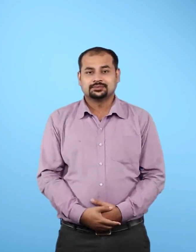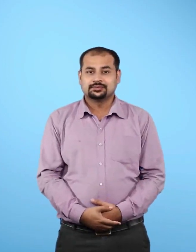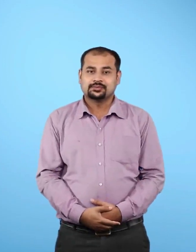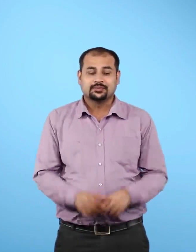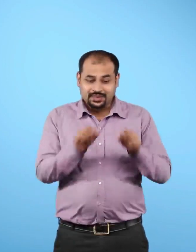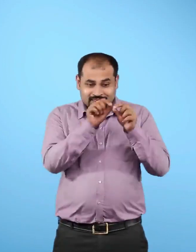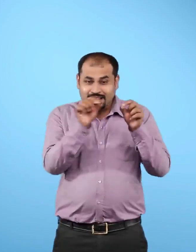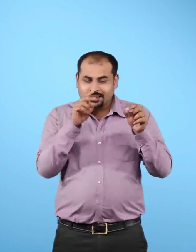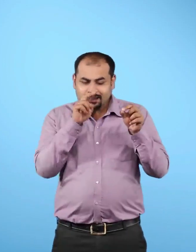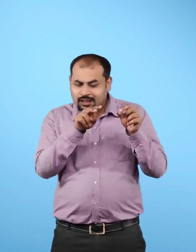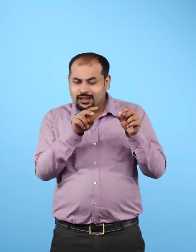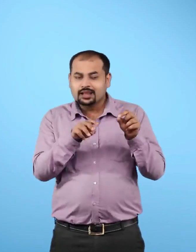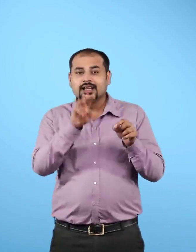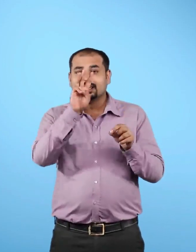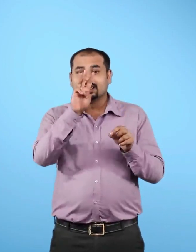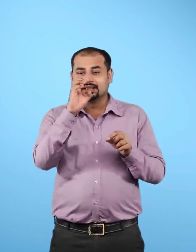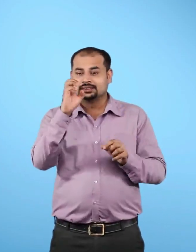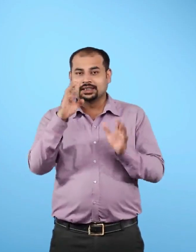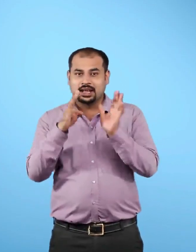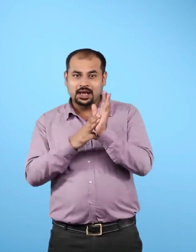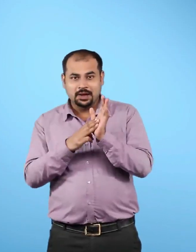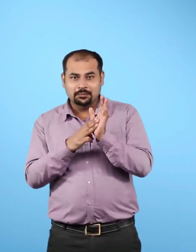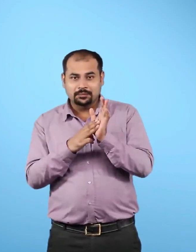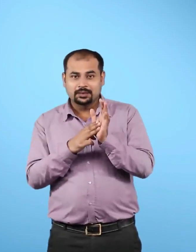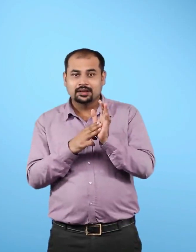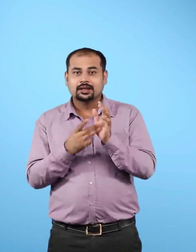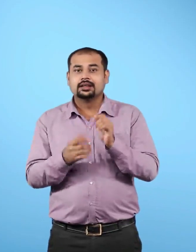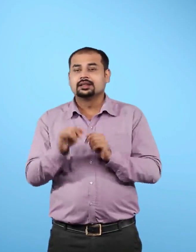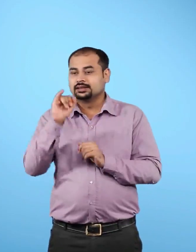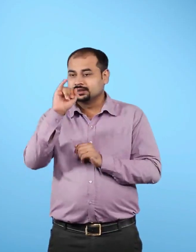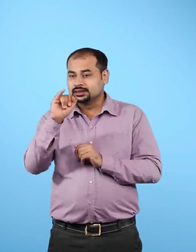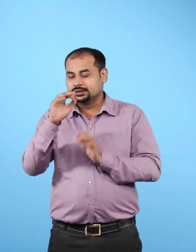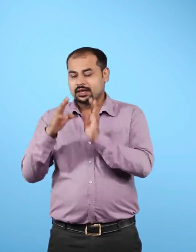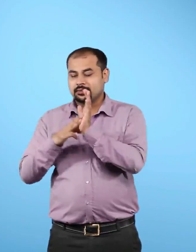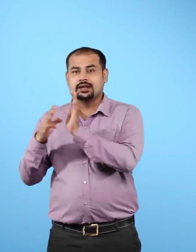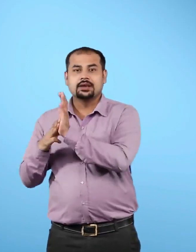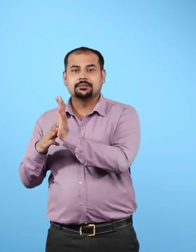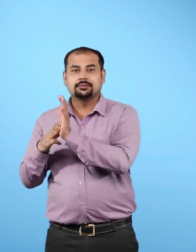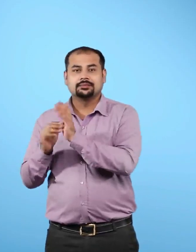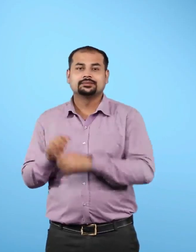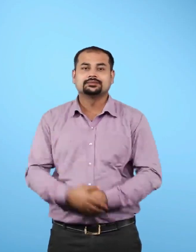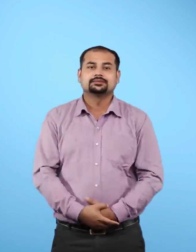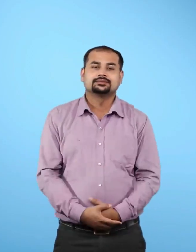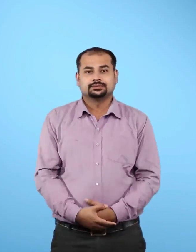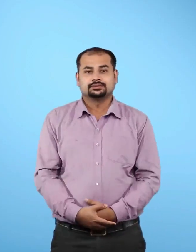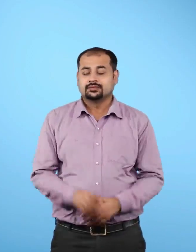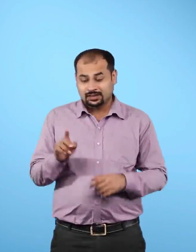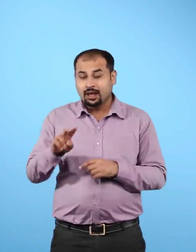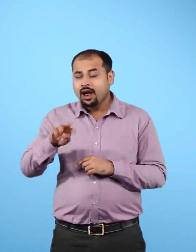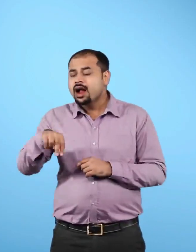Oh, so this pencil is 3 centimeters and 6 millimeters long. And this time